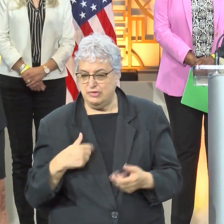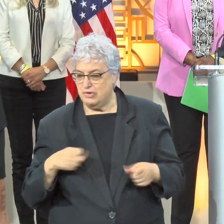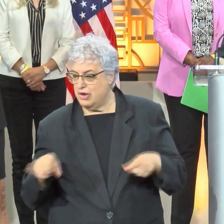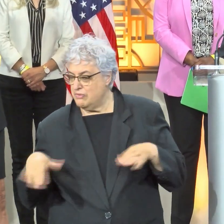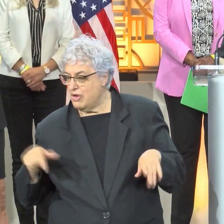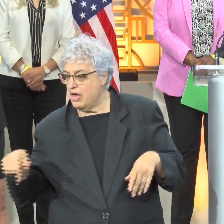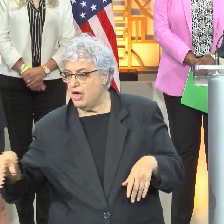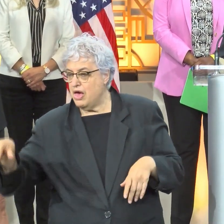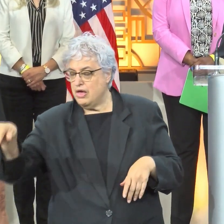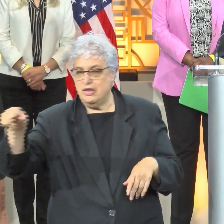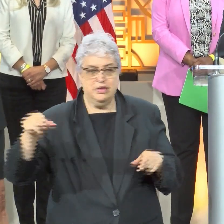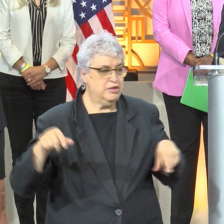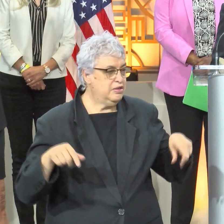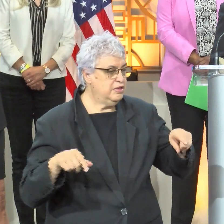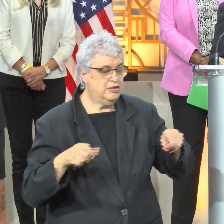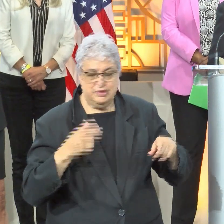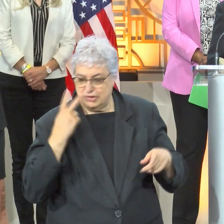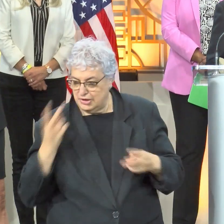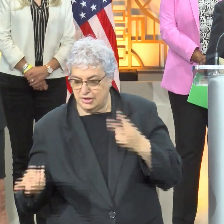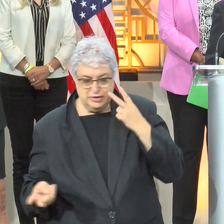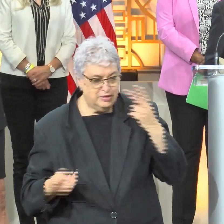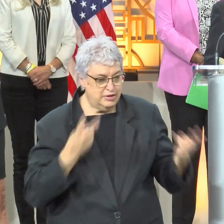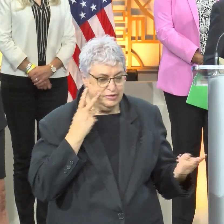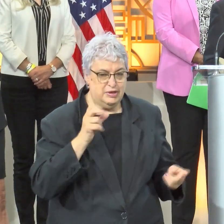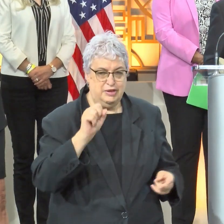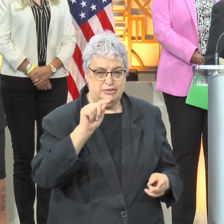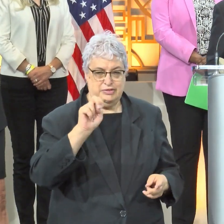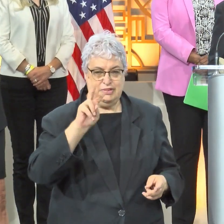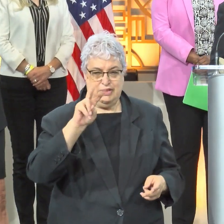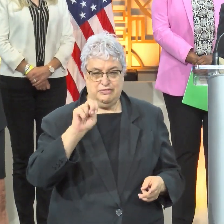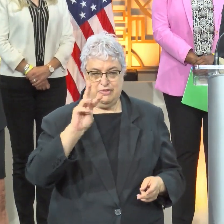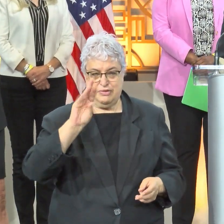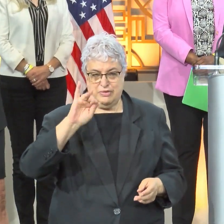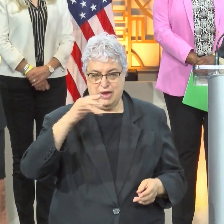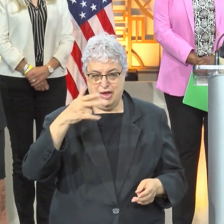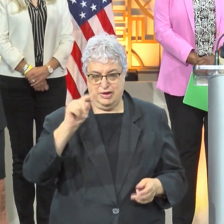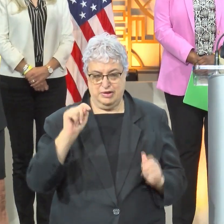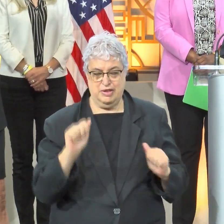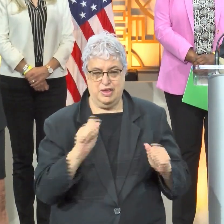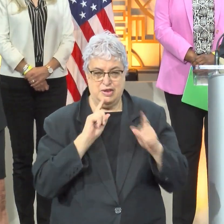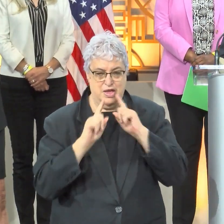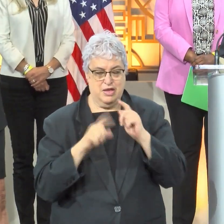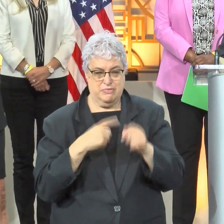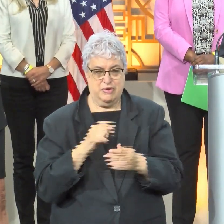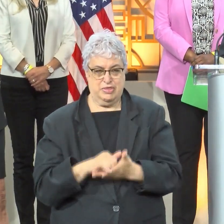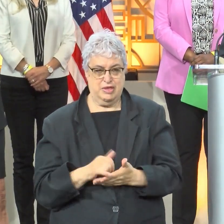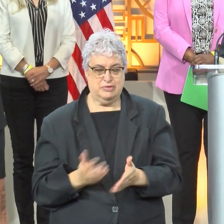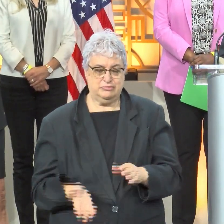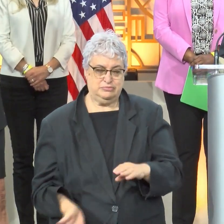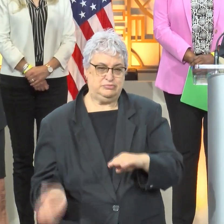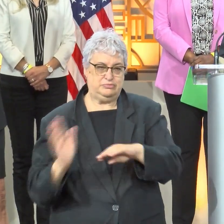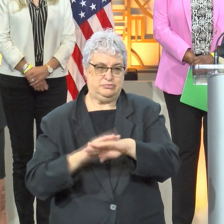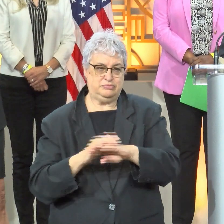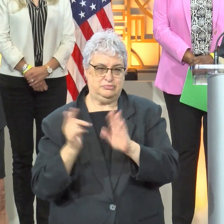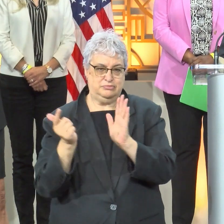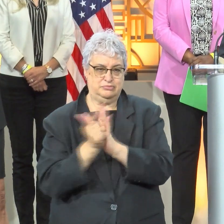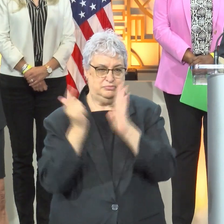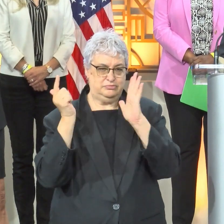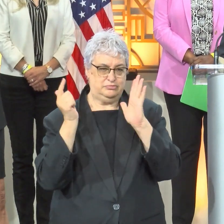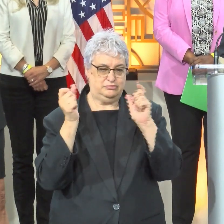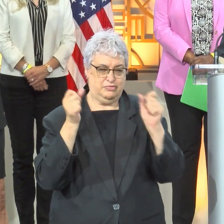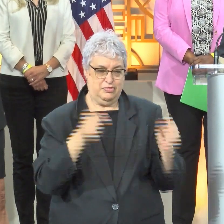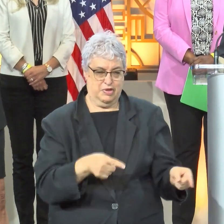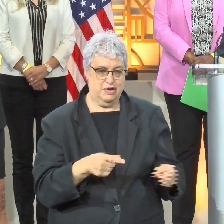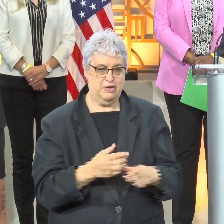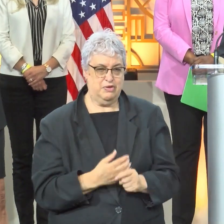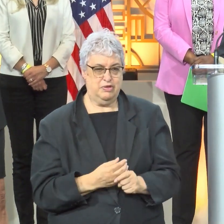public waterways. And Steve Wright, Director of Parks and Recs, can certainly speak to that. Increase illegal dumping